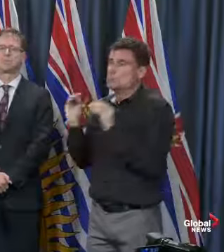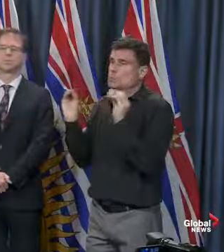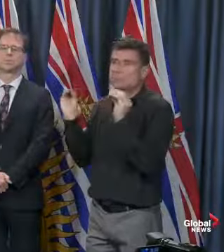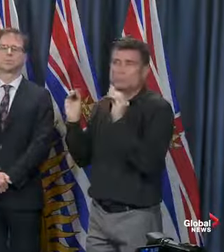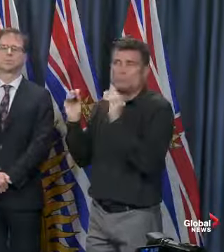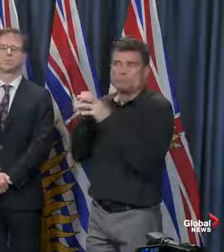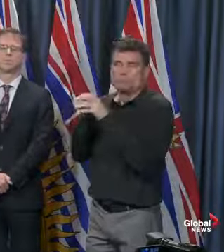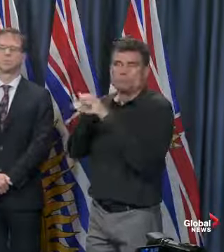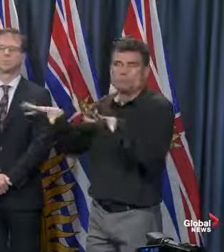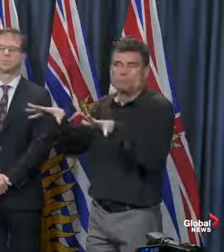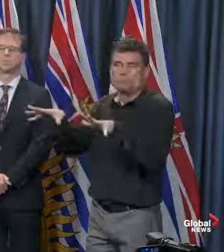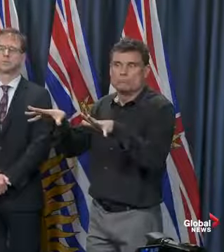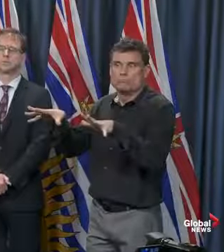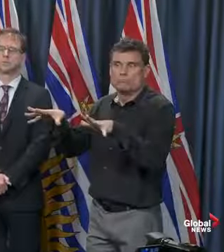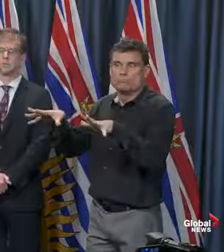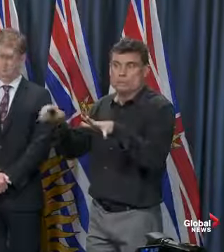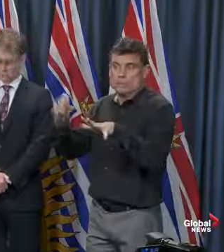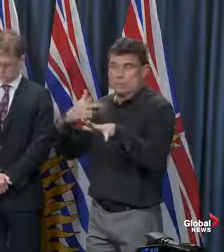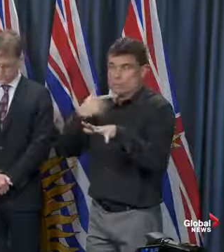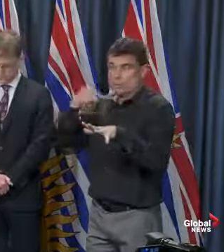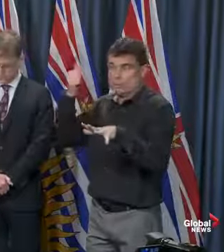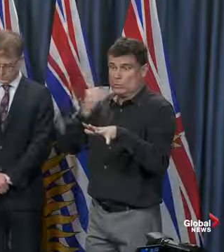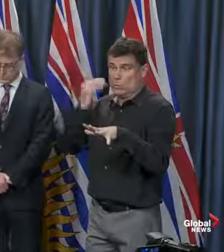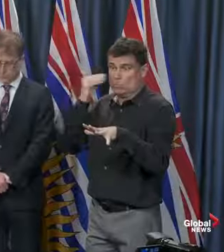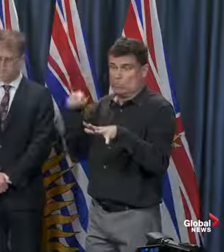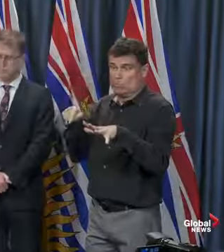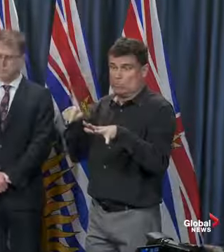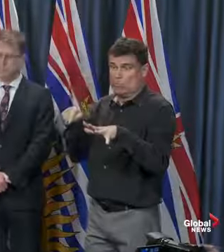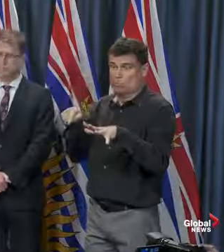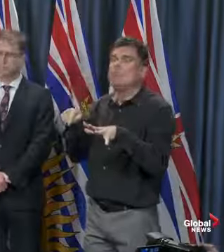Okay, we'll go to the phone lines. We have Justine Hunter. Go ahead.